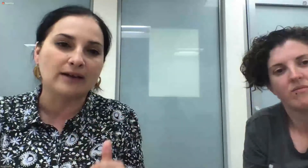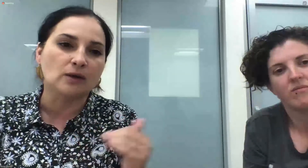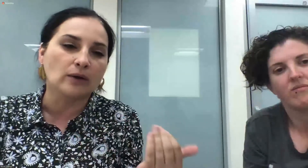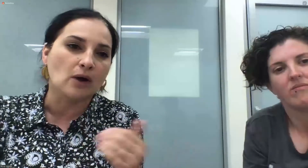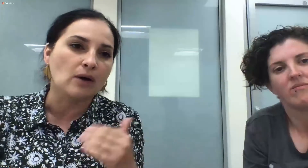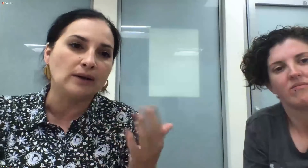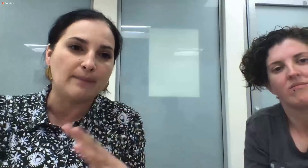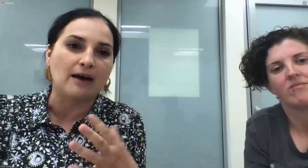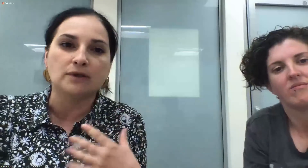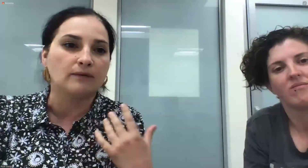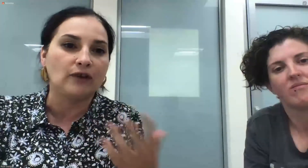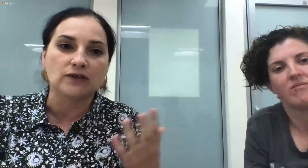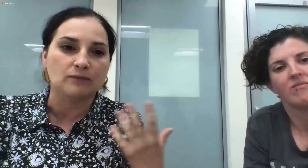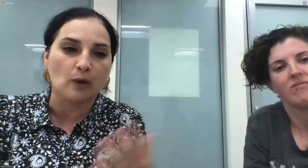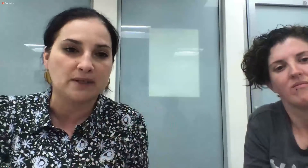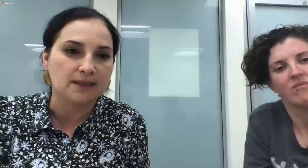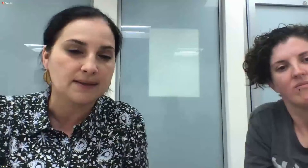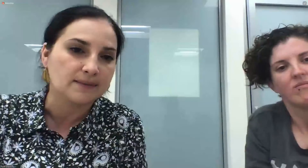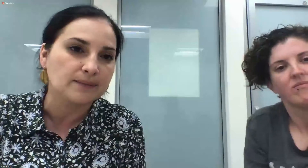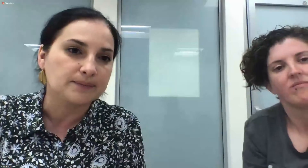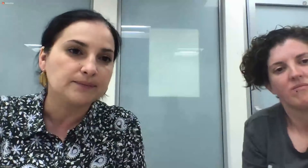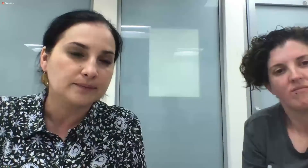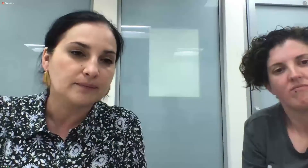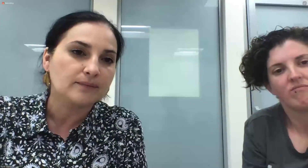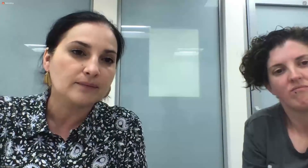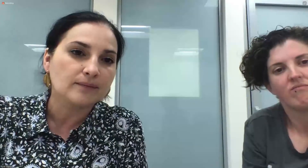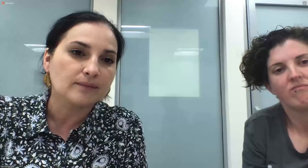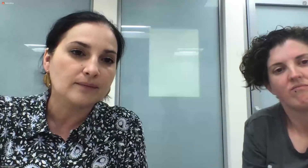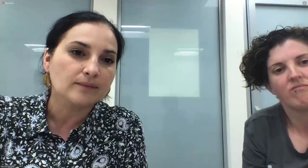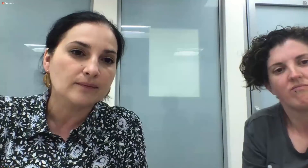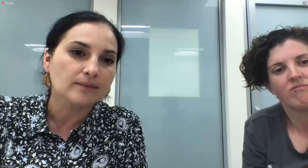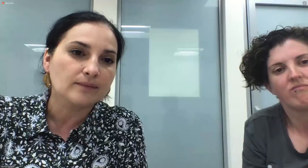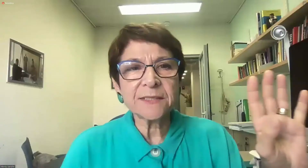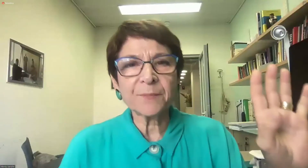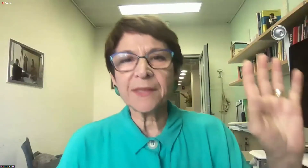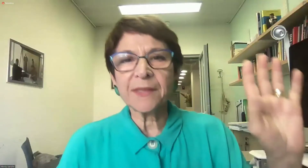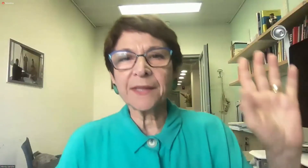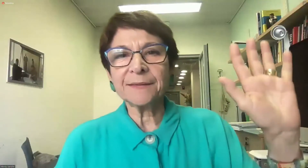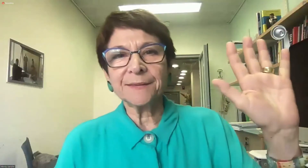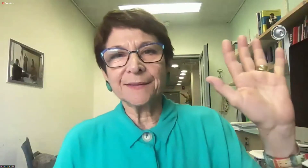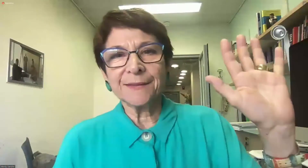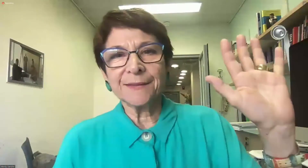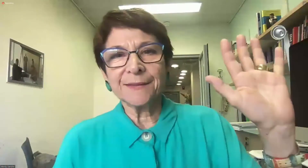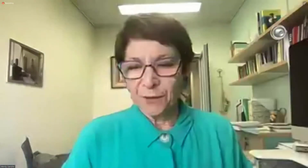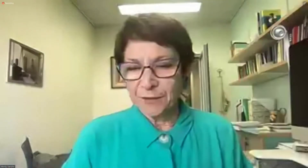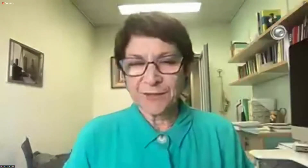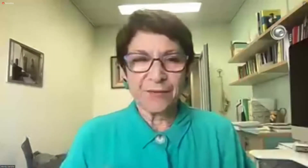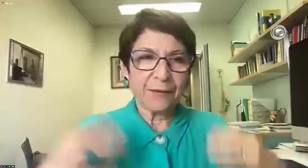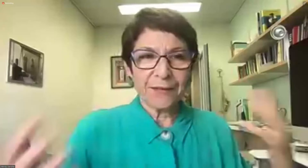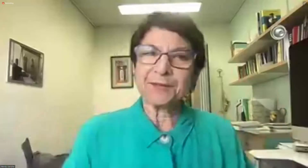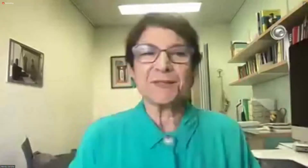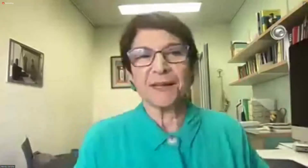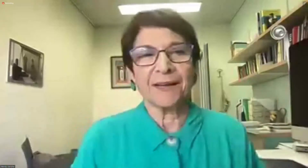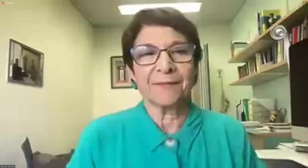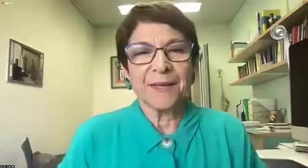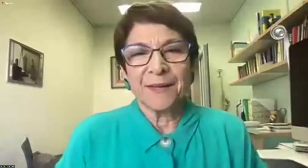can talk only about features and properties. But I add something. Could I add something?